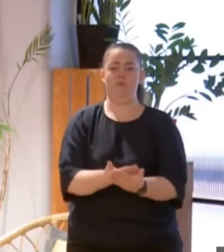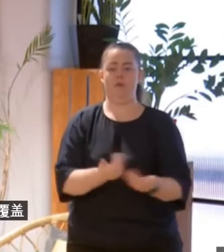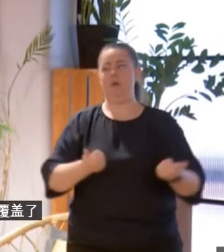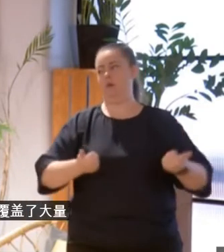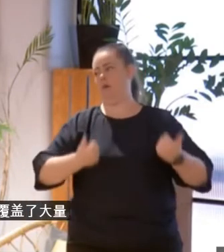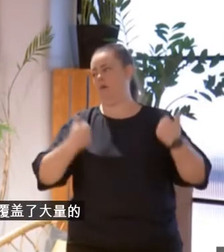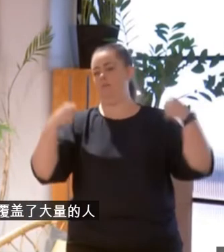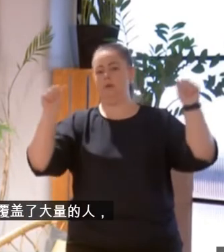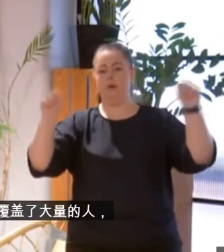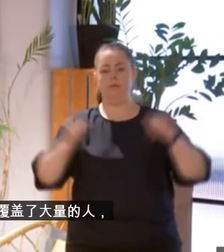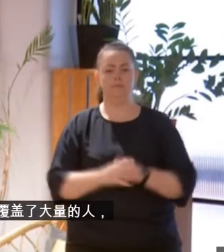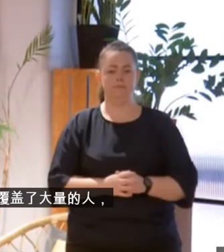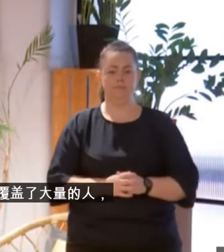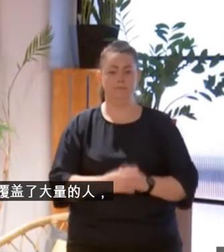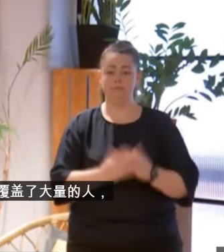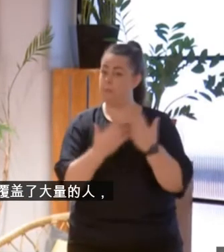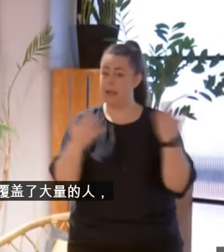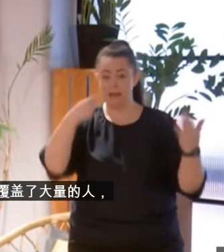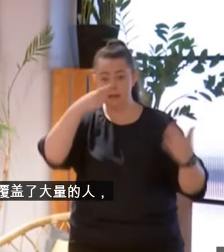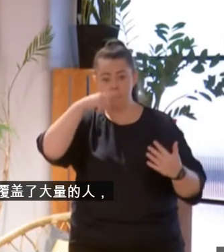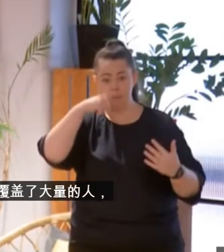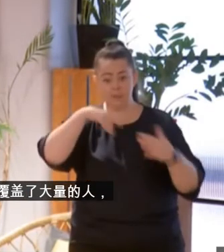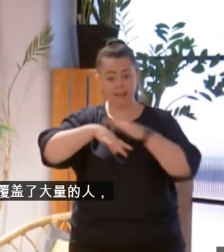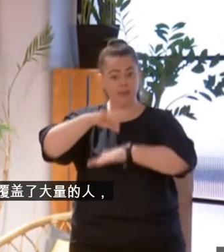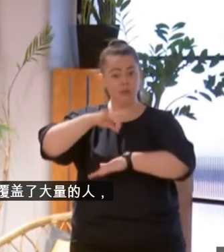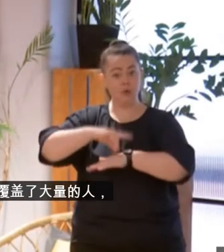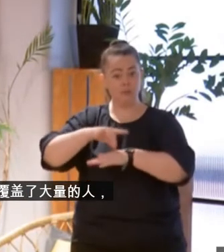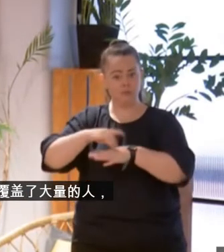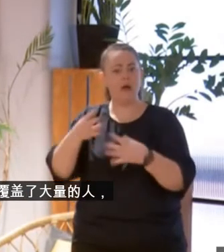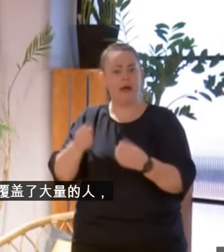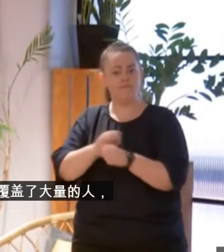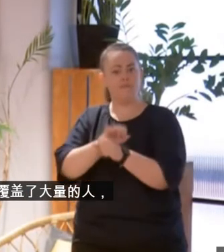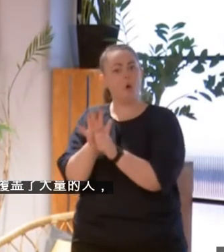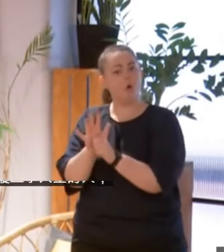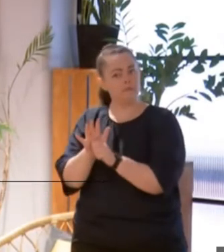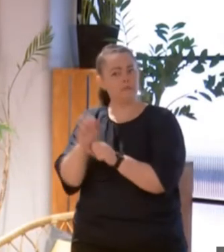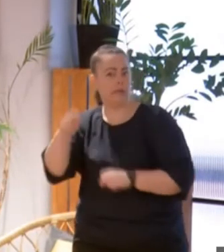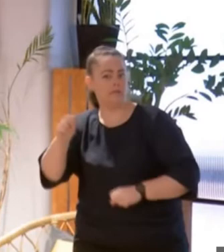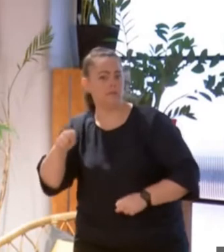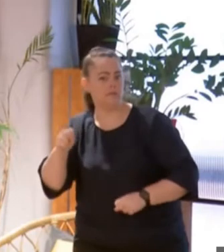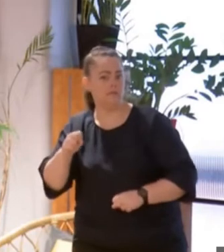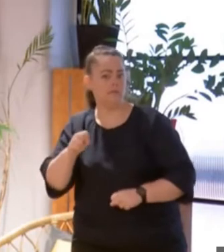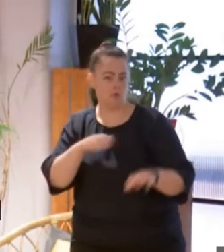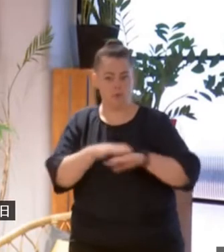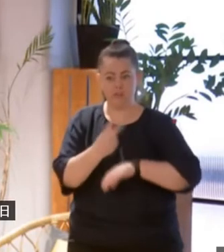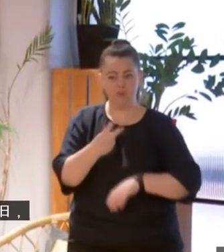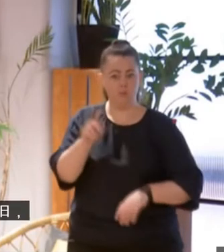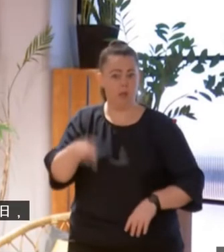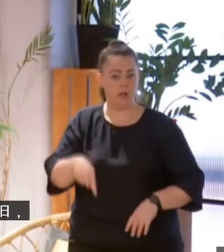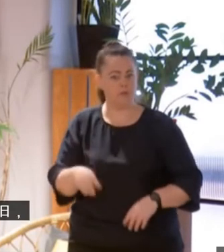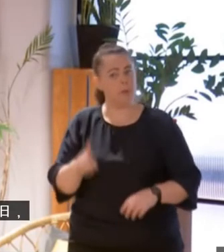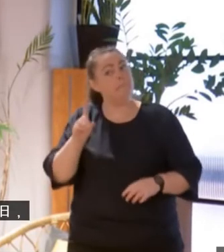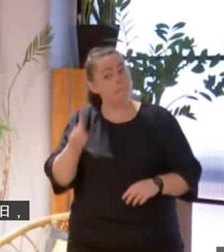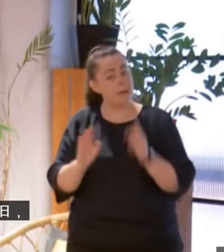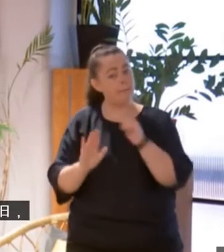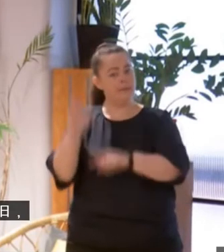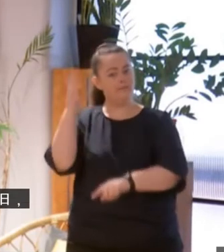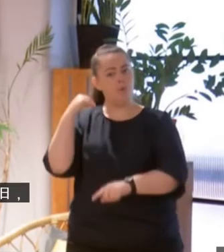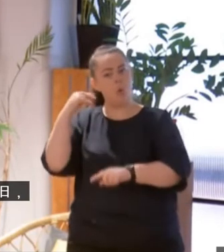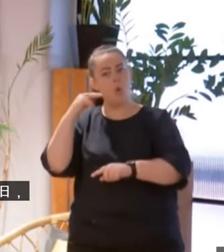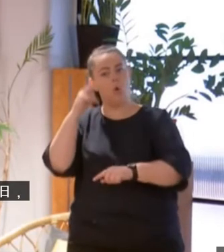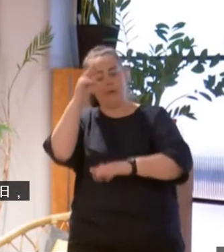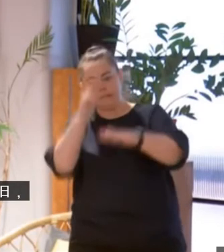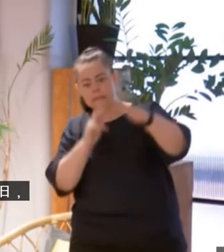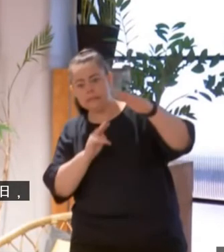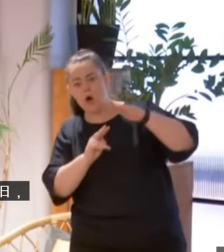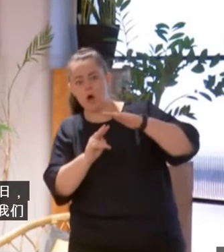people with COVID in our hospital system, but it's less than the forecasts. And accordingly, today, 7th of February,